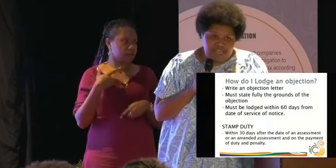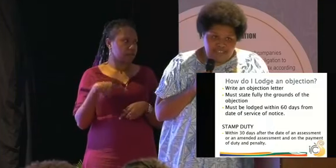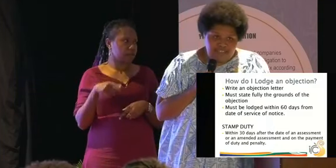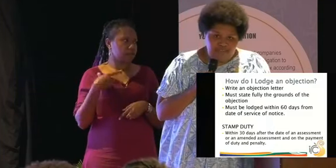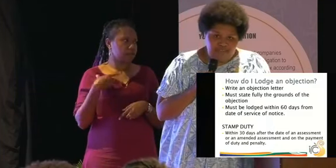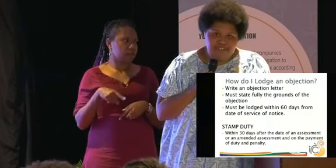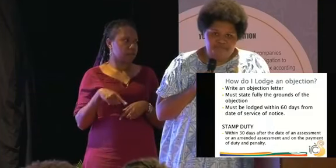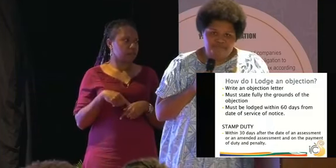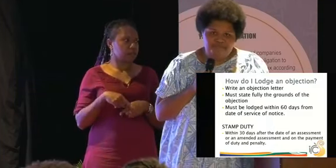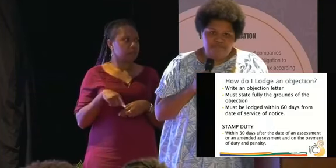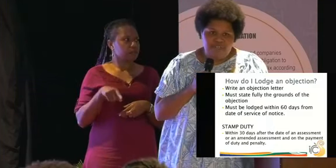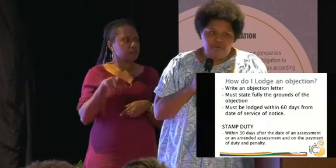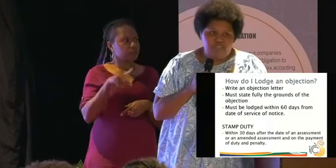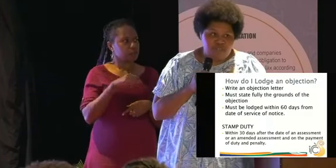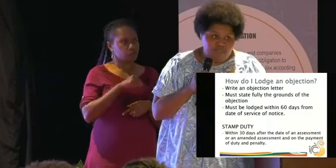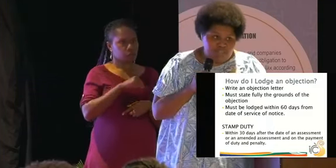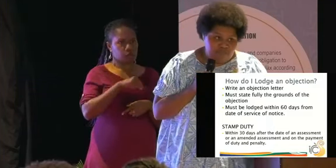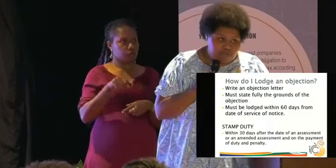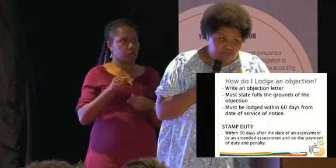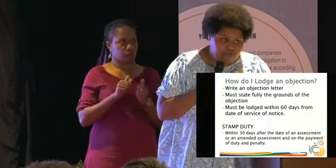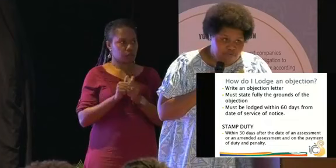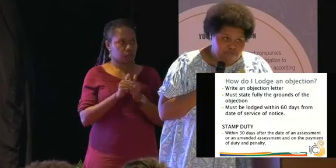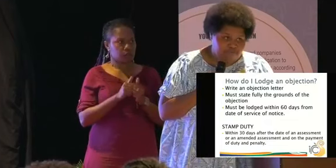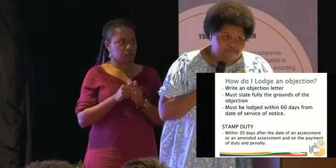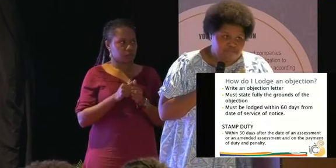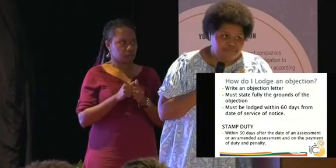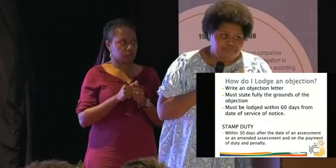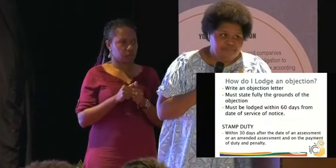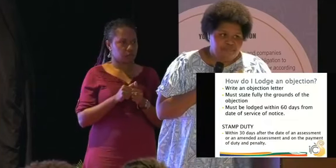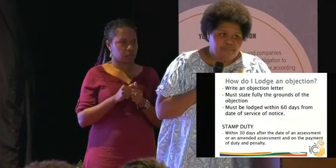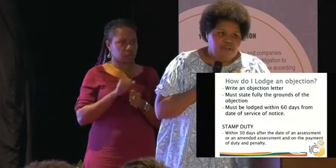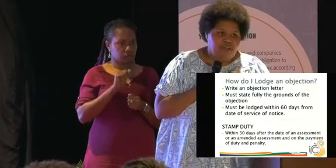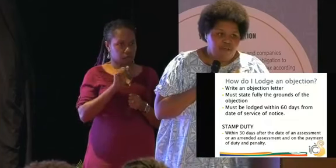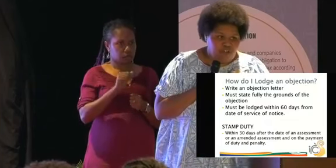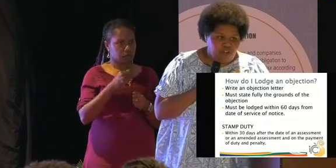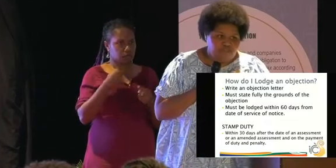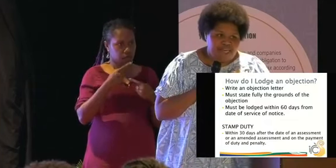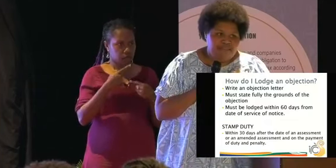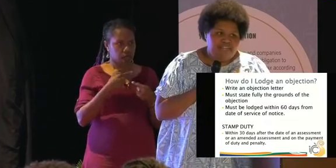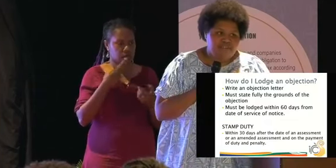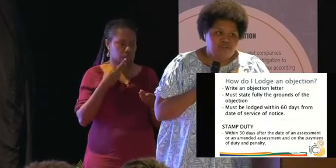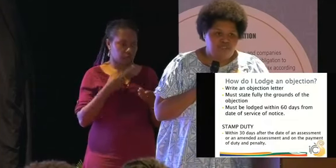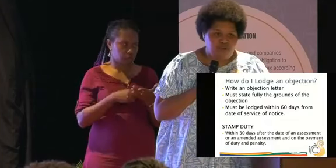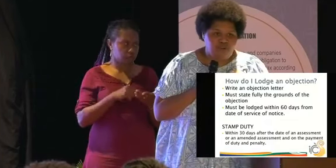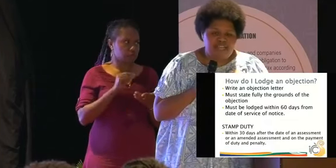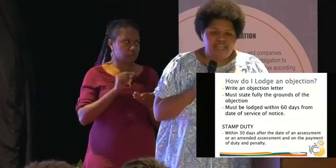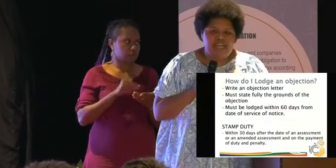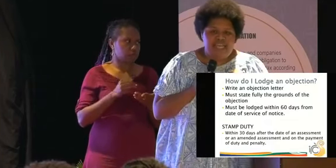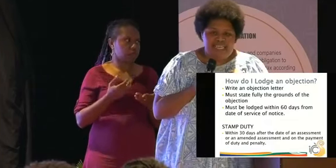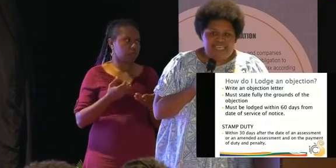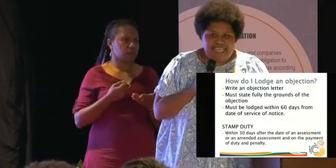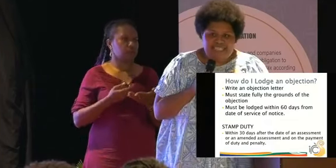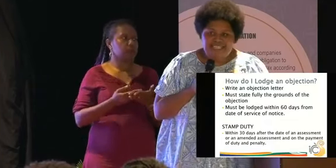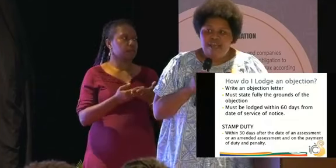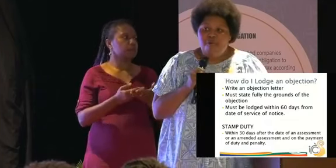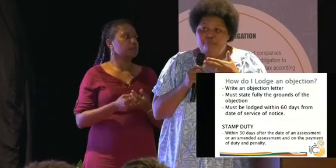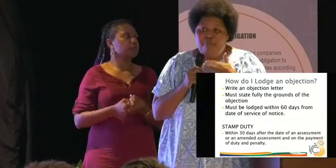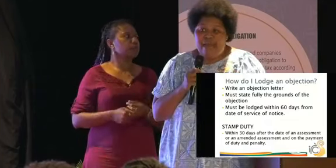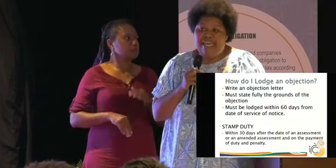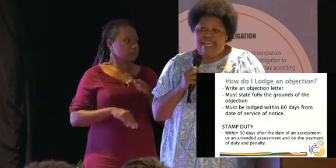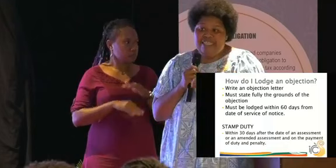agree with that assessment? Which means you have to have proof, your document evidence to show that,